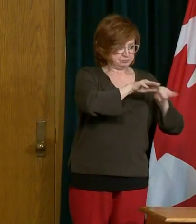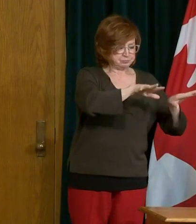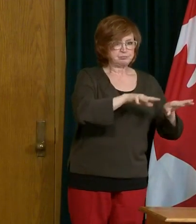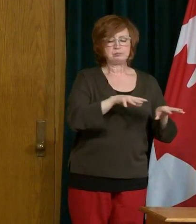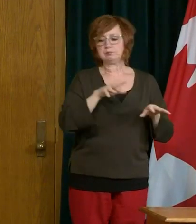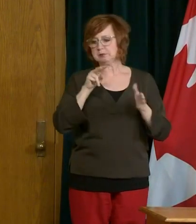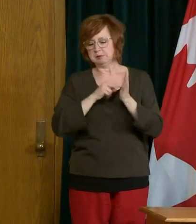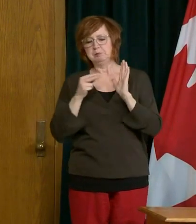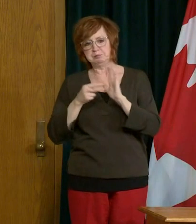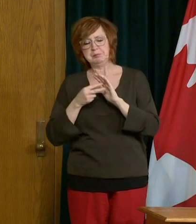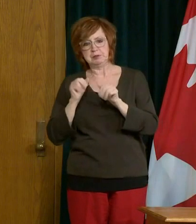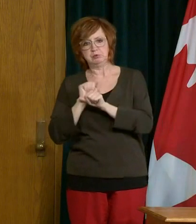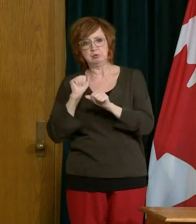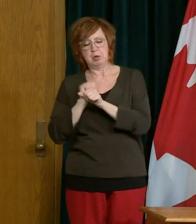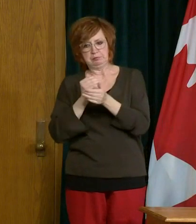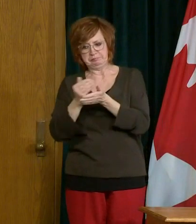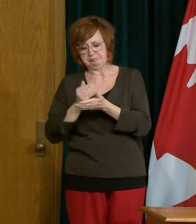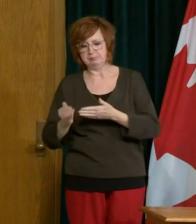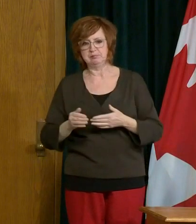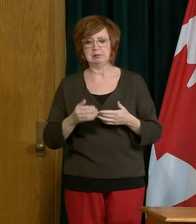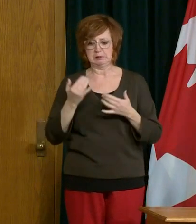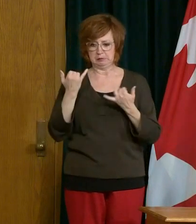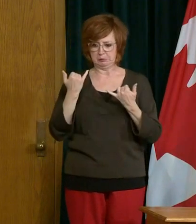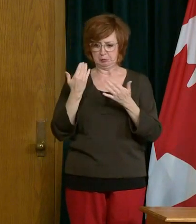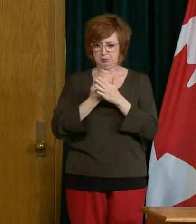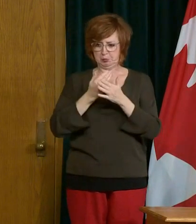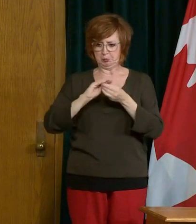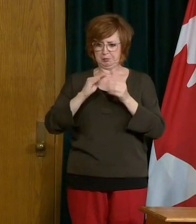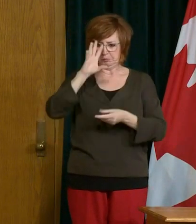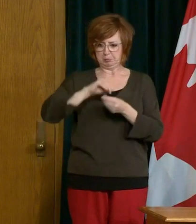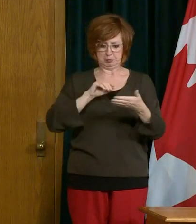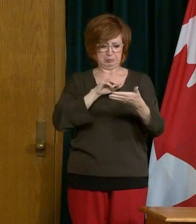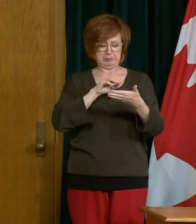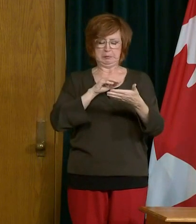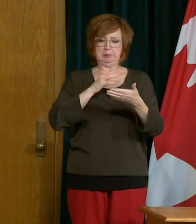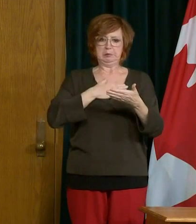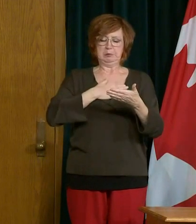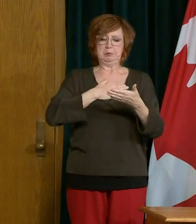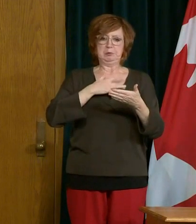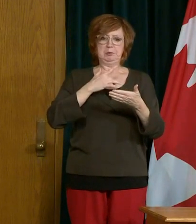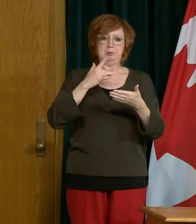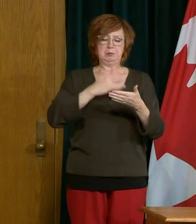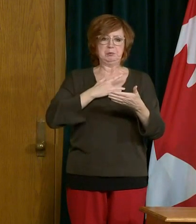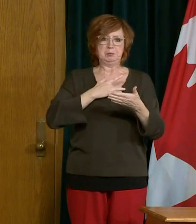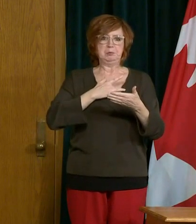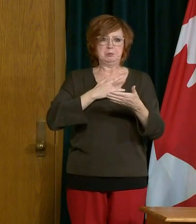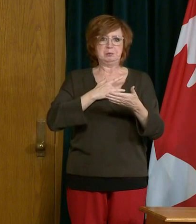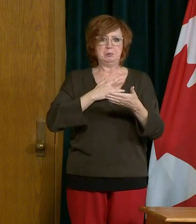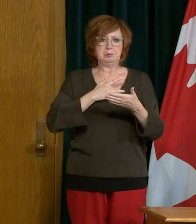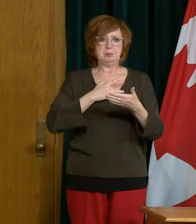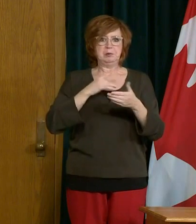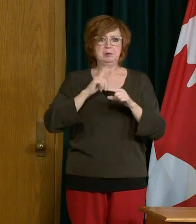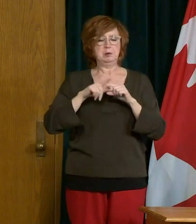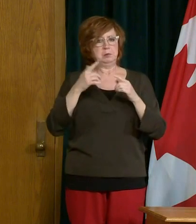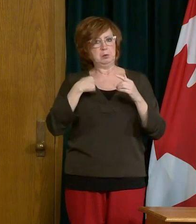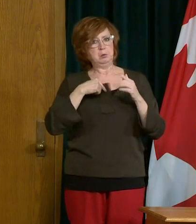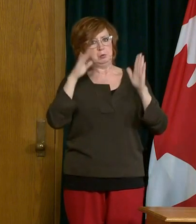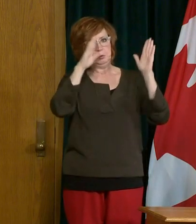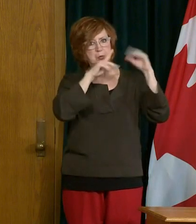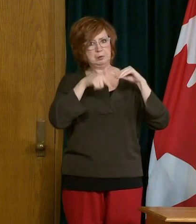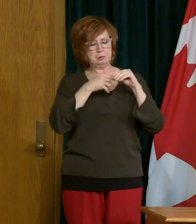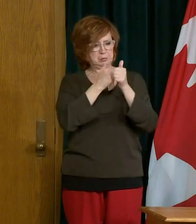the new unemployment numbers are very troubling, and we are concerned about each and every job that has been lost in this